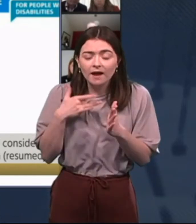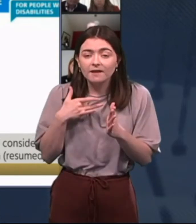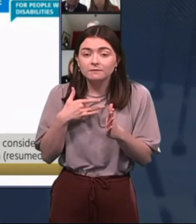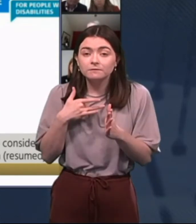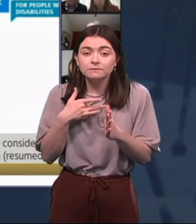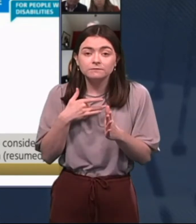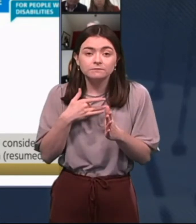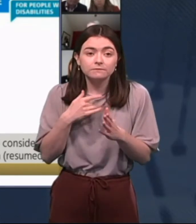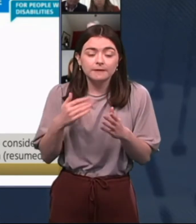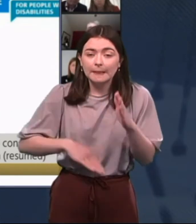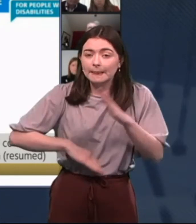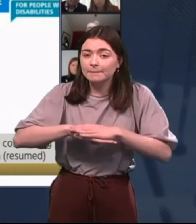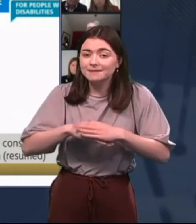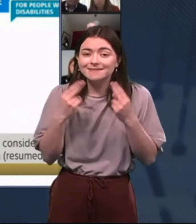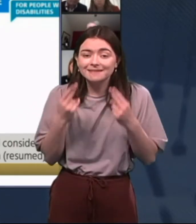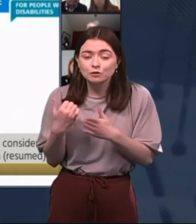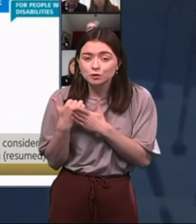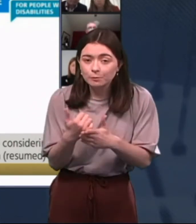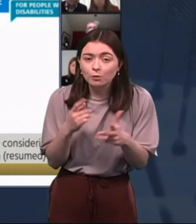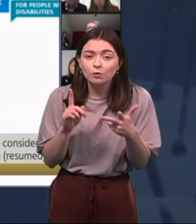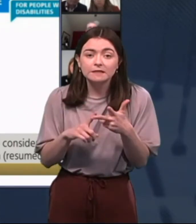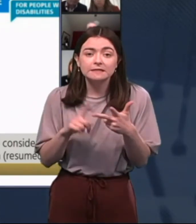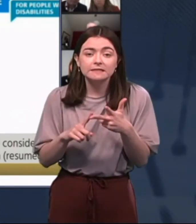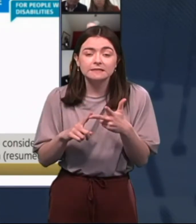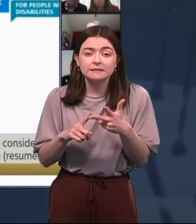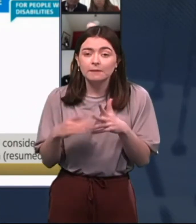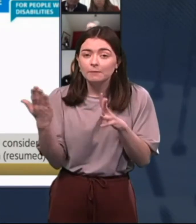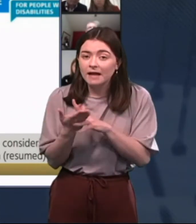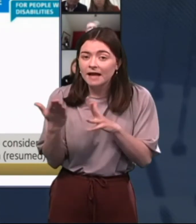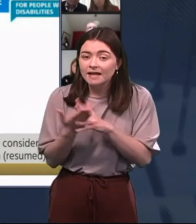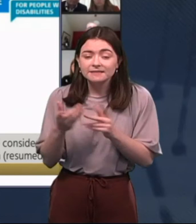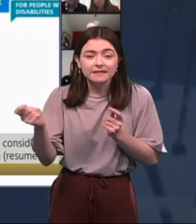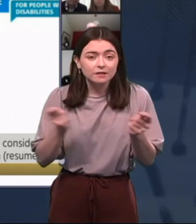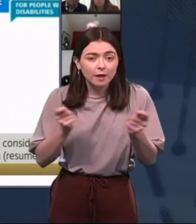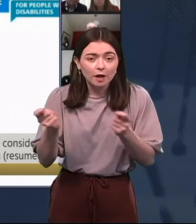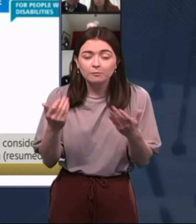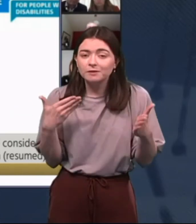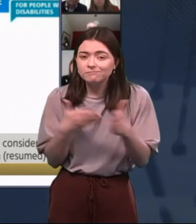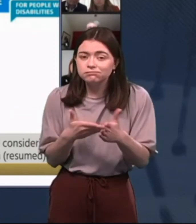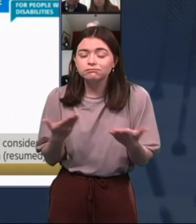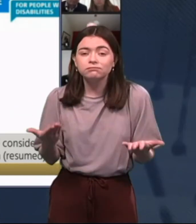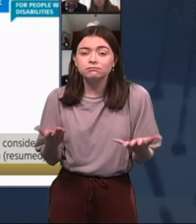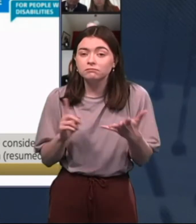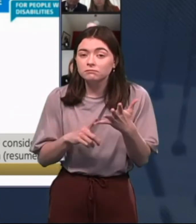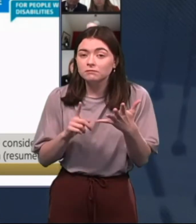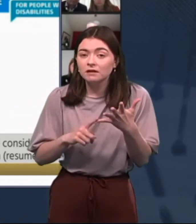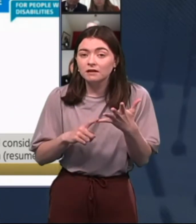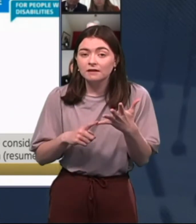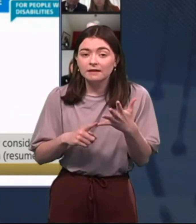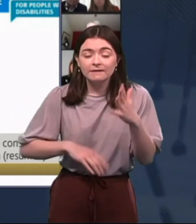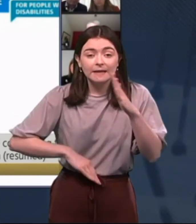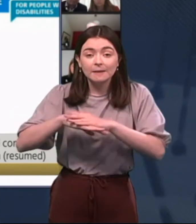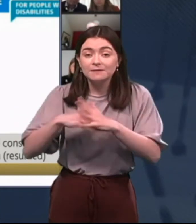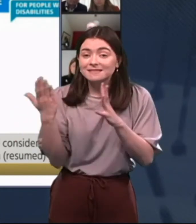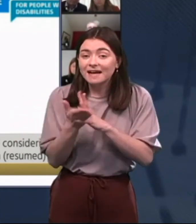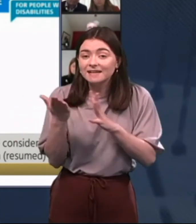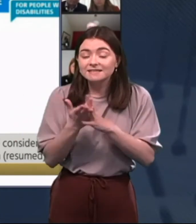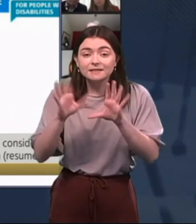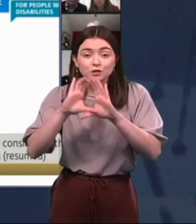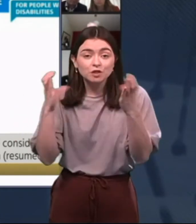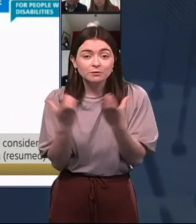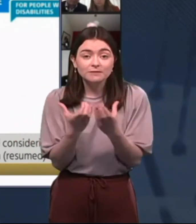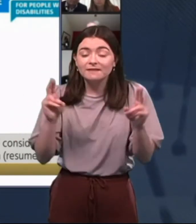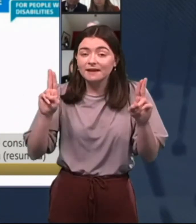supports, limited access to appropriate therapeutic supports, limited access to their community, and then that can be